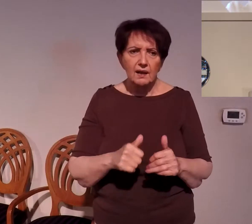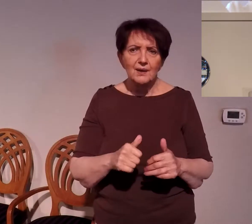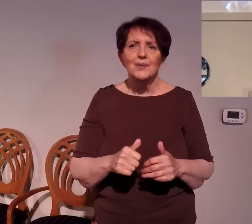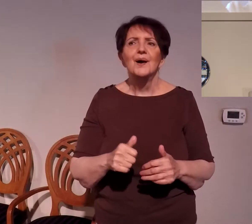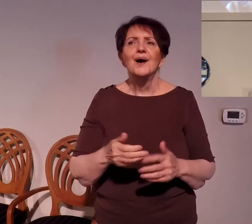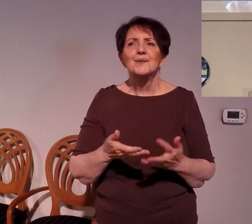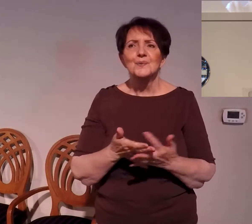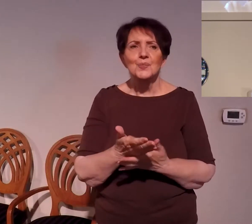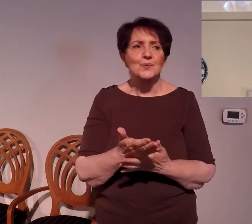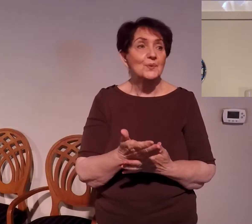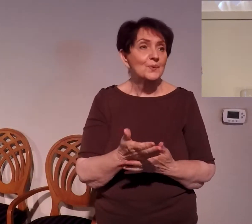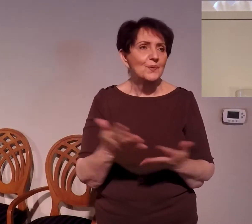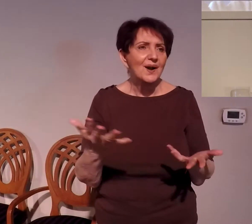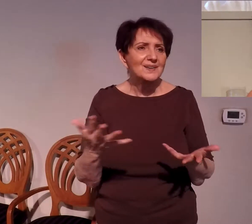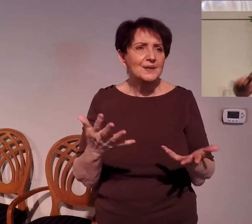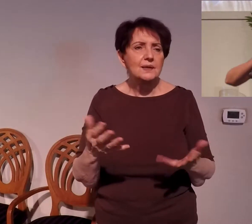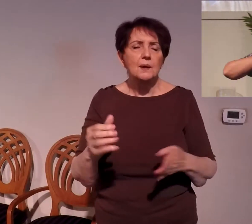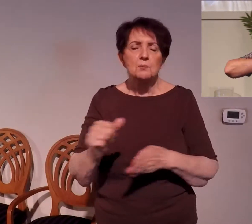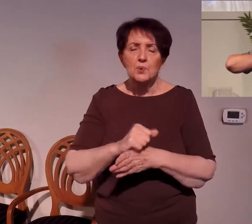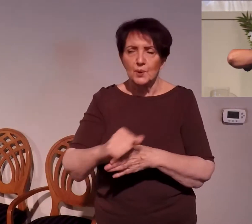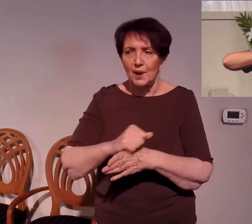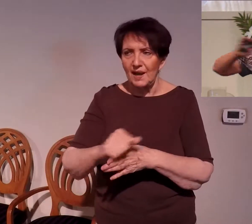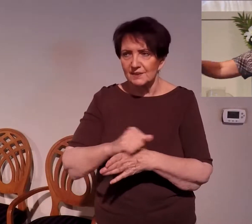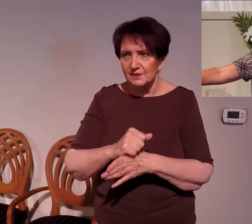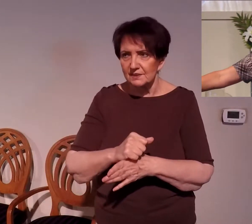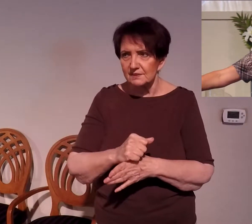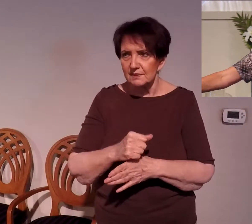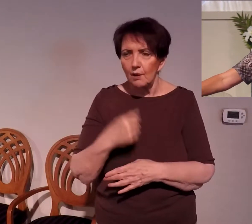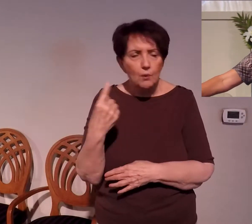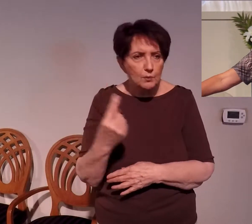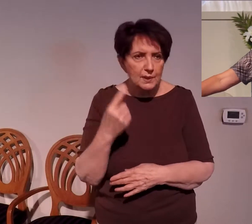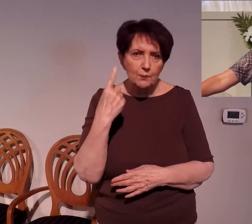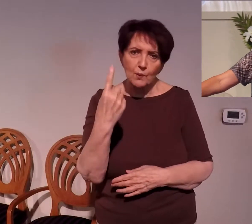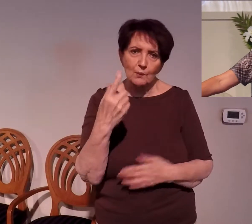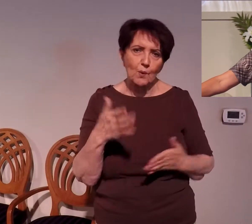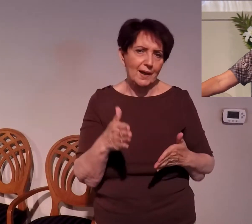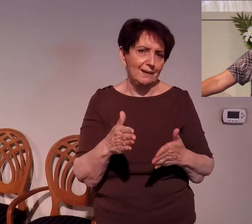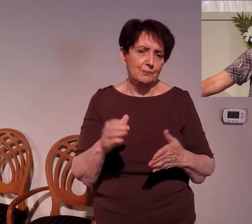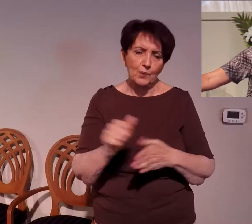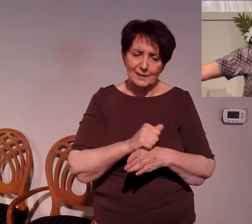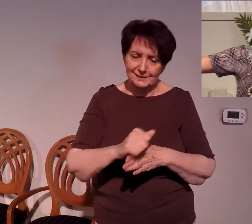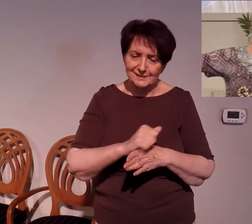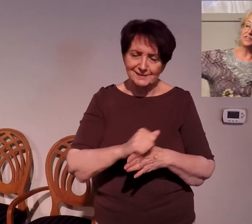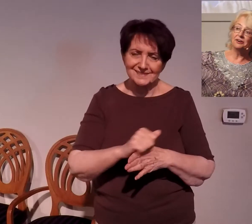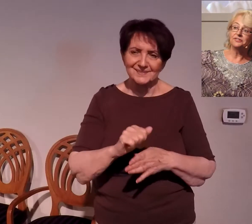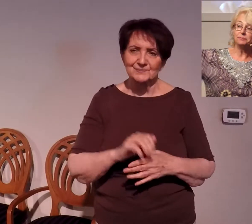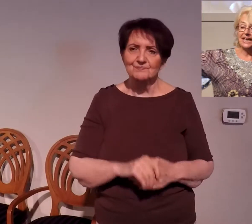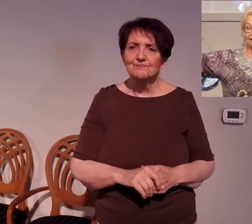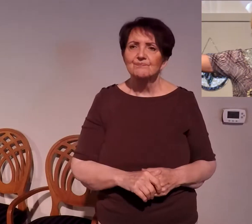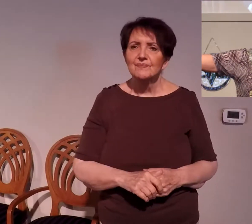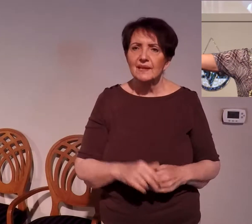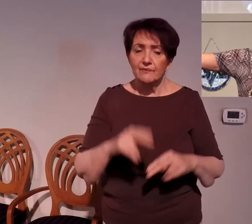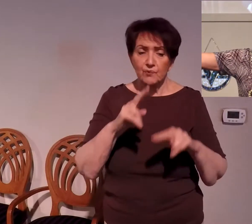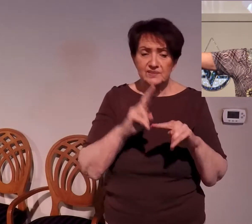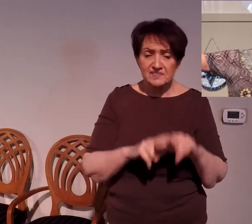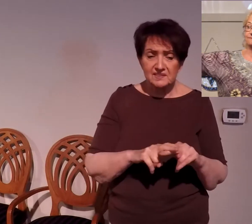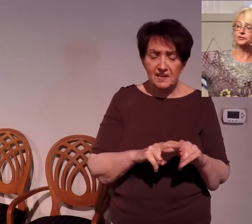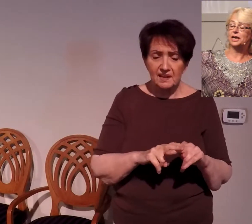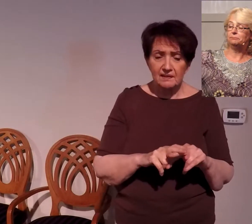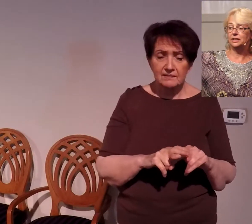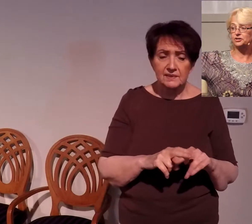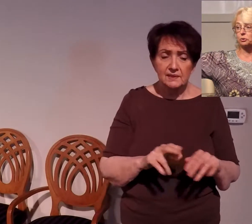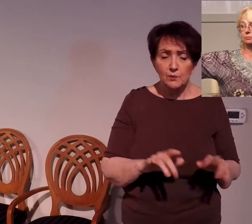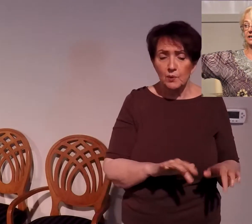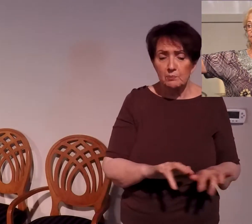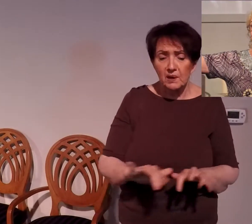Practice, right? There's one way only, and that is to practice. And if we sit down at the piano and we play for